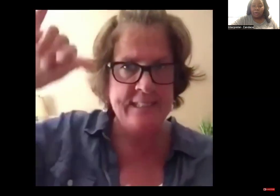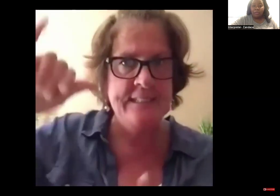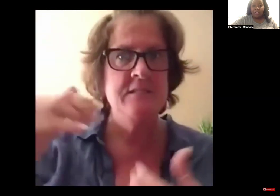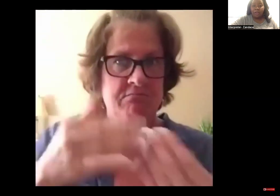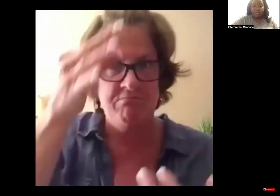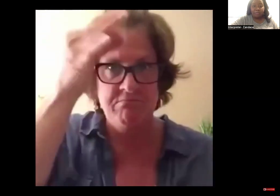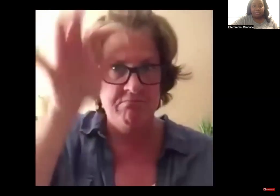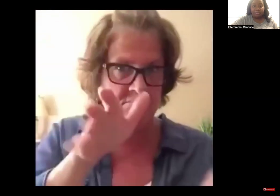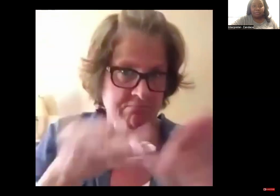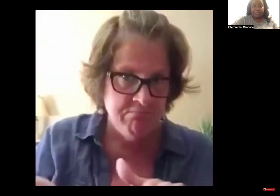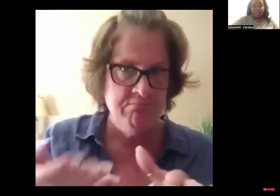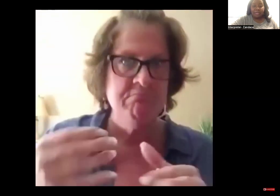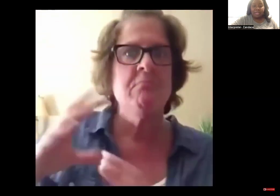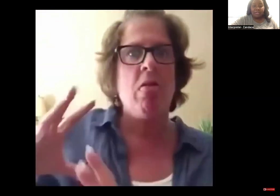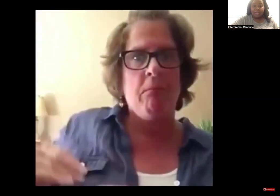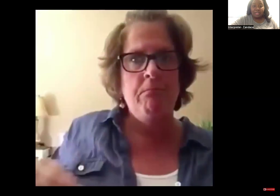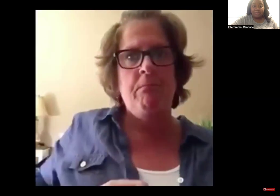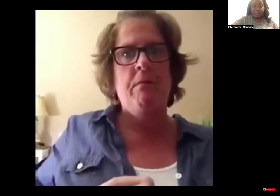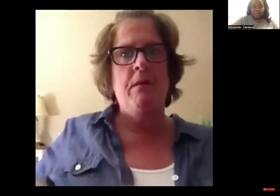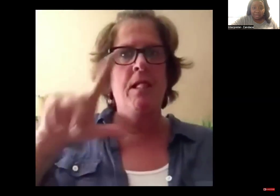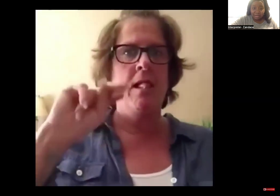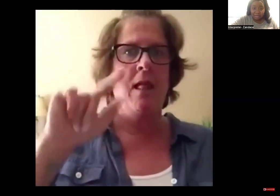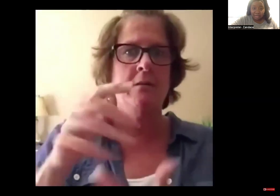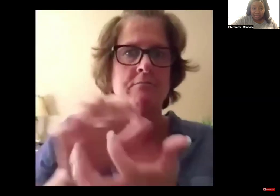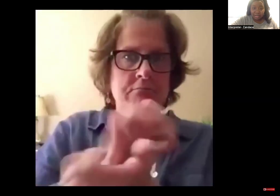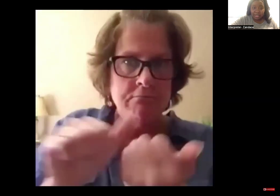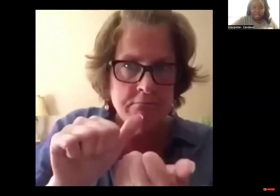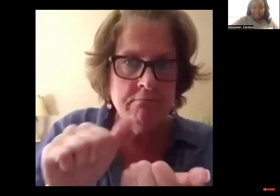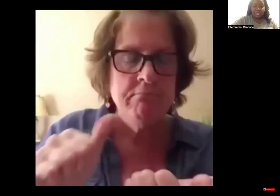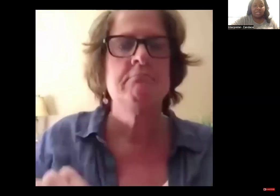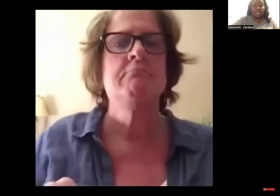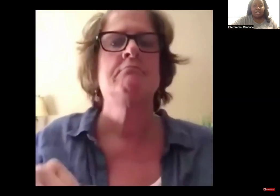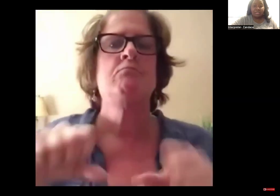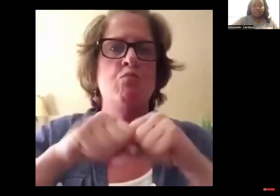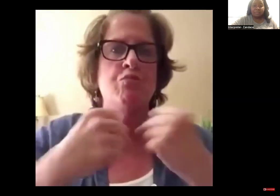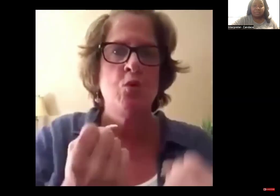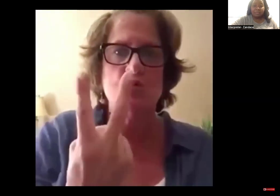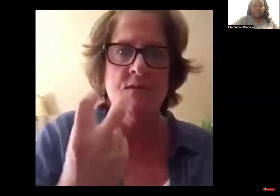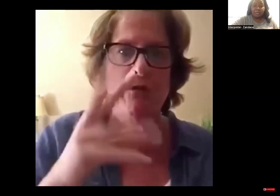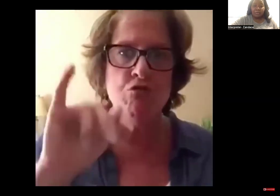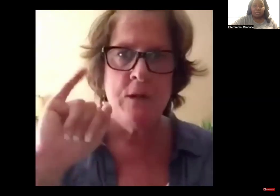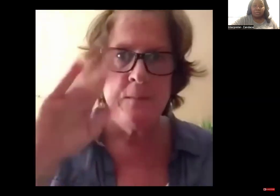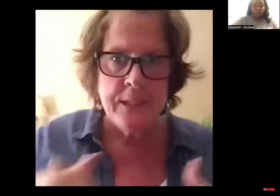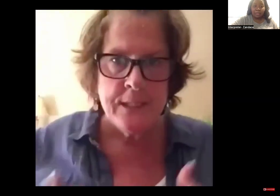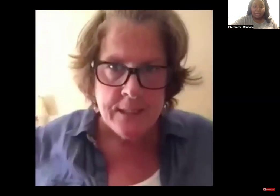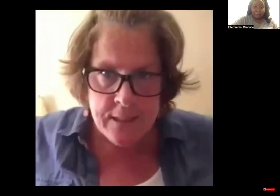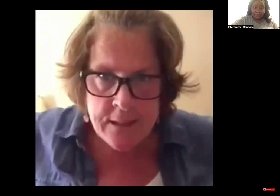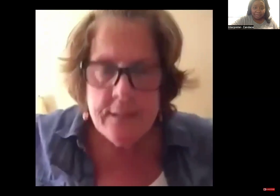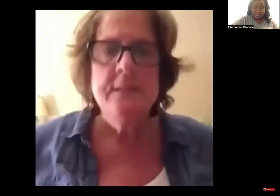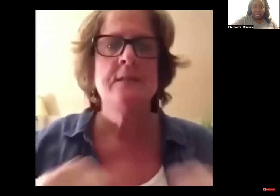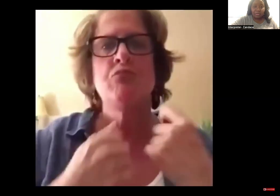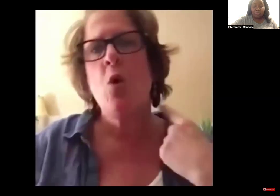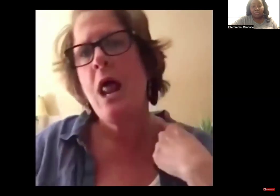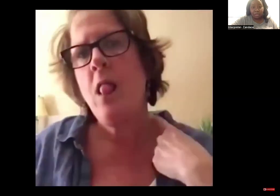a horrible fall. It was a near death experience. He damaged his lungs. He broke 12